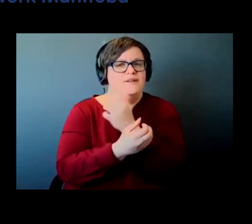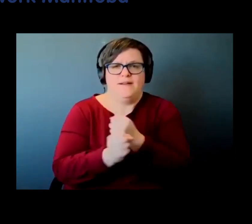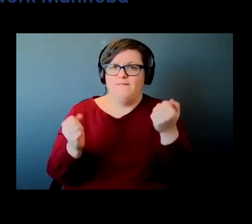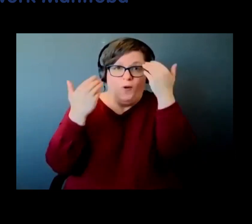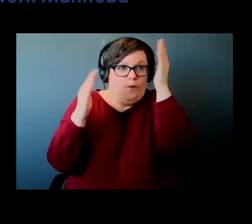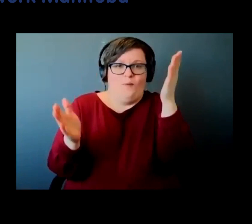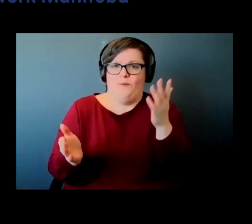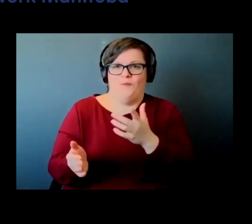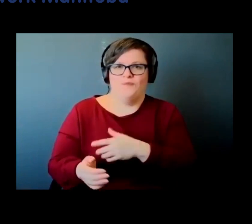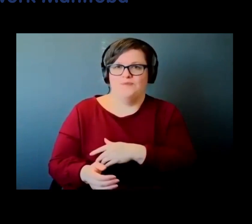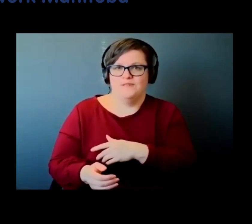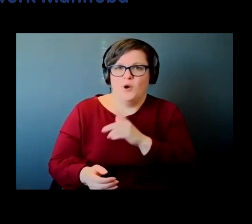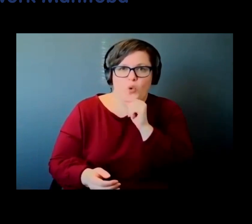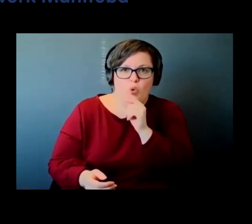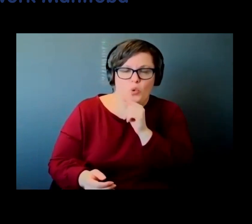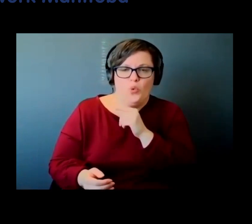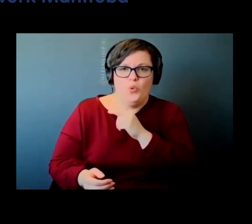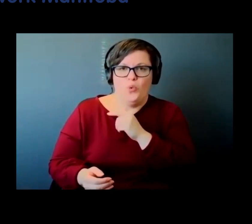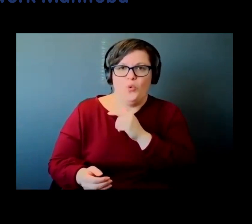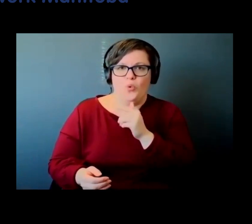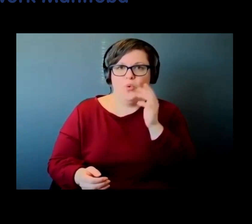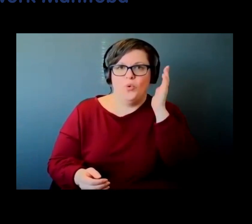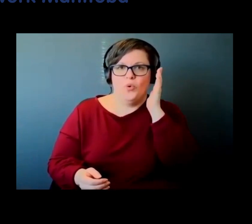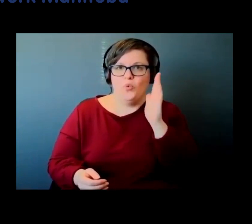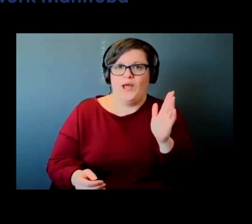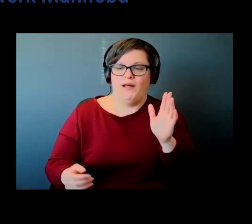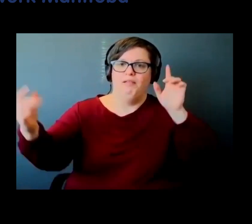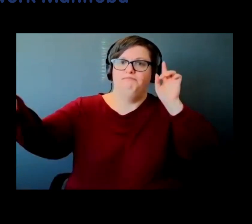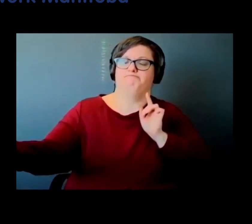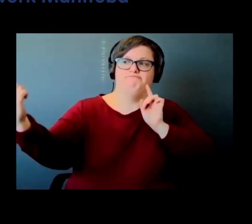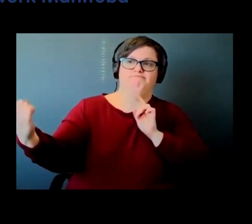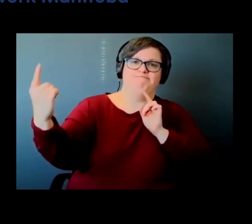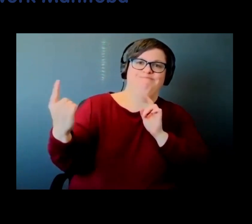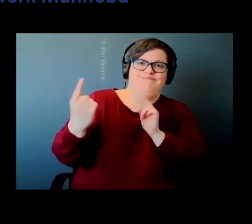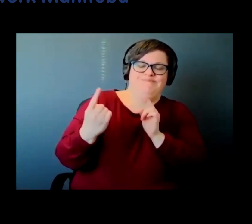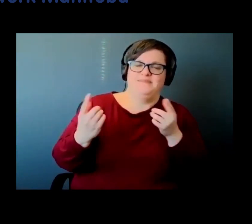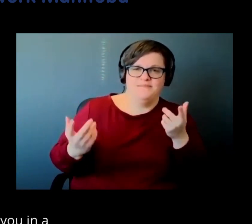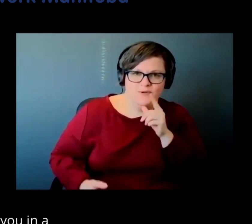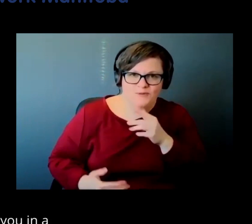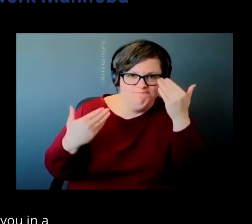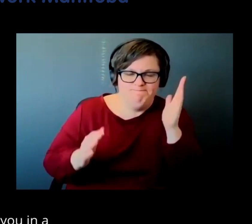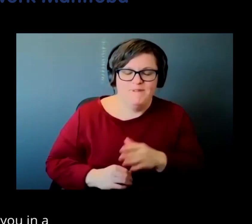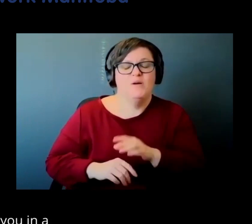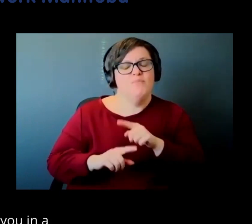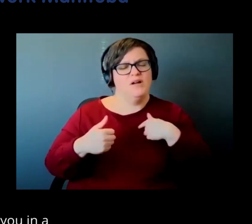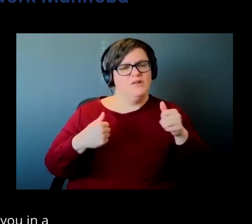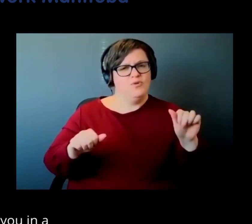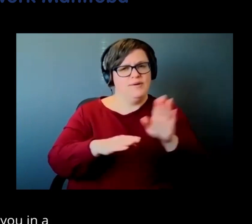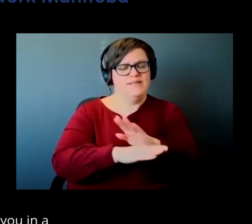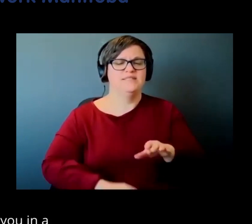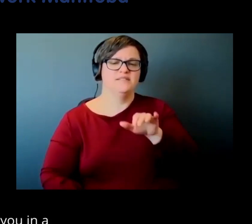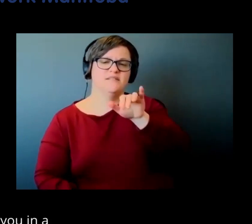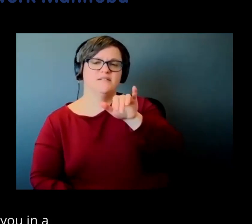your van, right. Coming from the desert. And but yeah, I've kept myself busy. Puts you in a